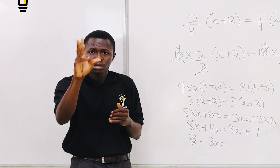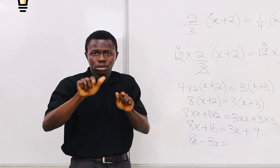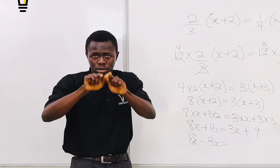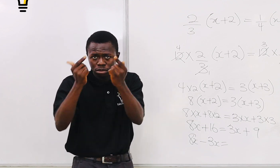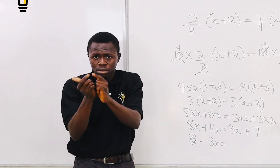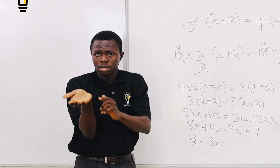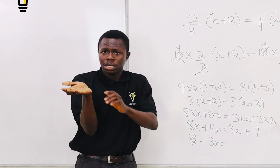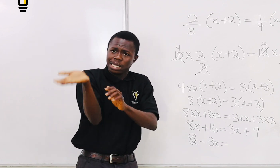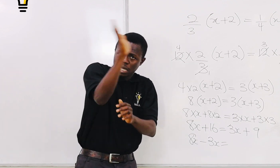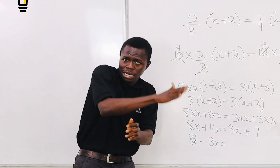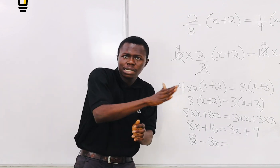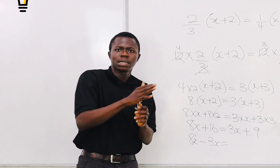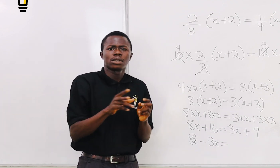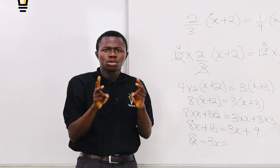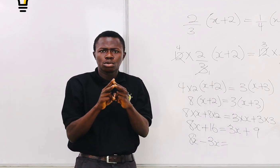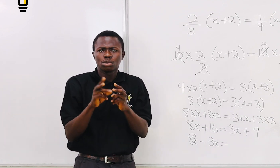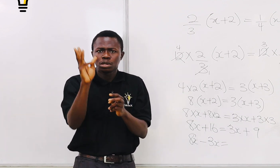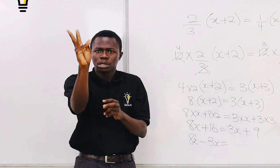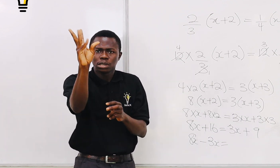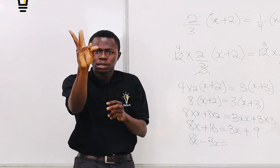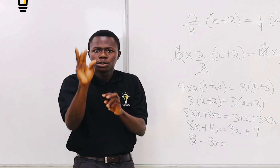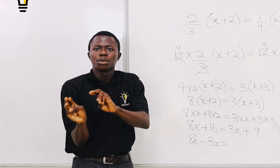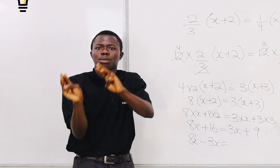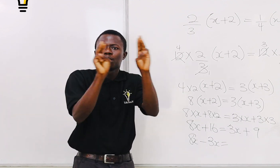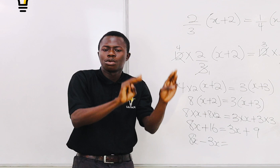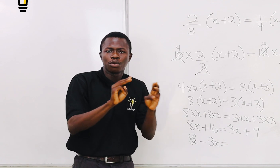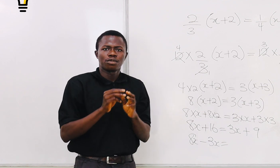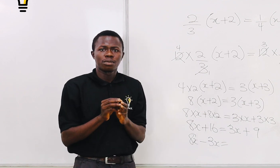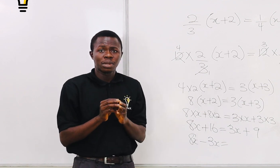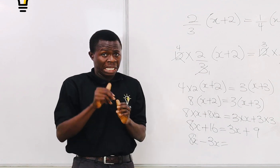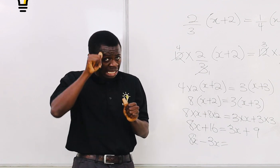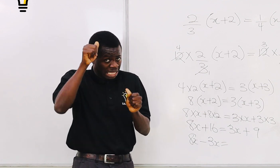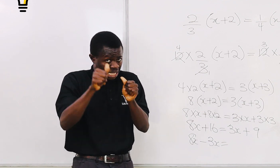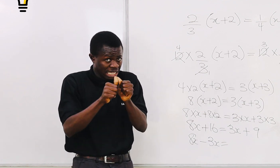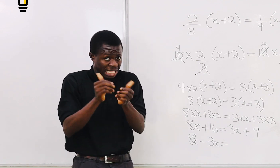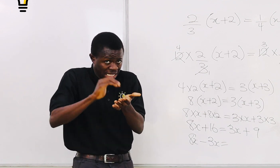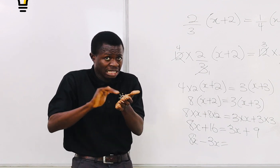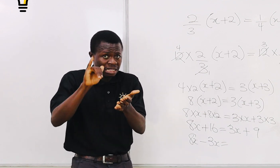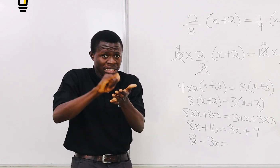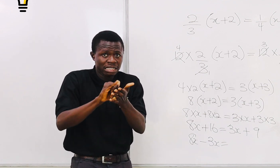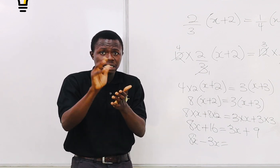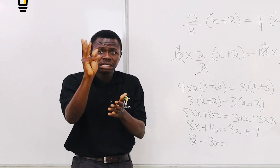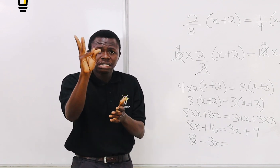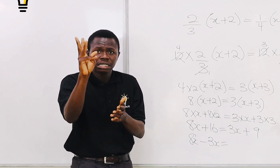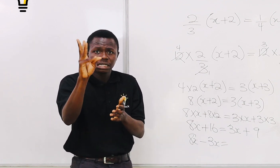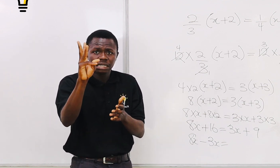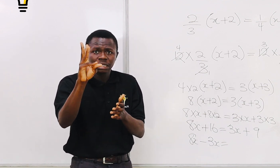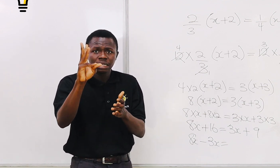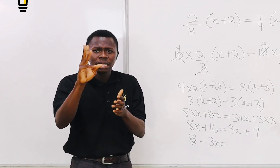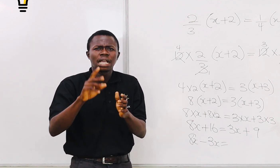Now 16.2 has to move to the other side because we are grouping like term, right? And remember again that 16